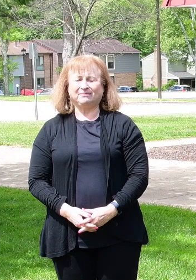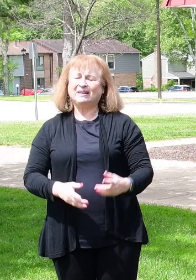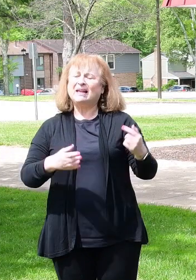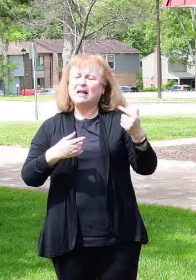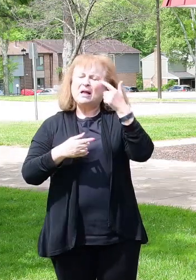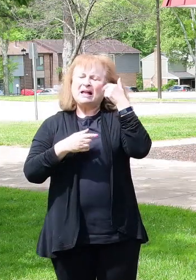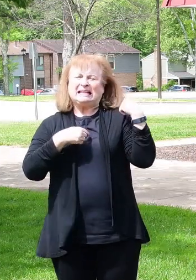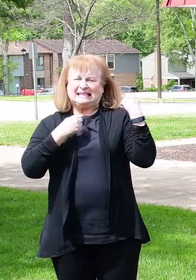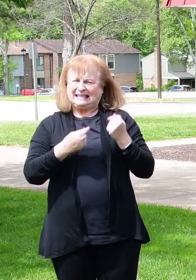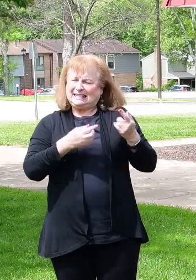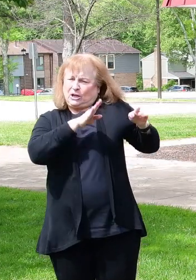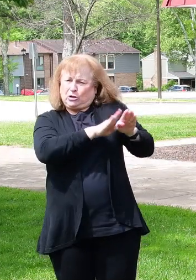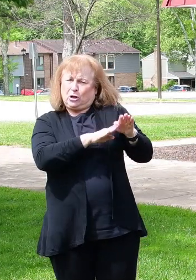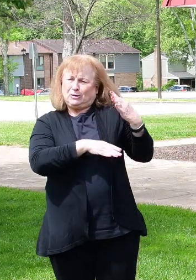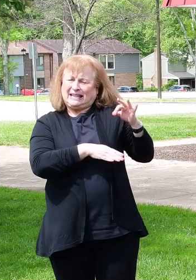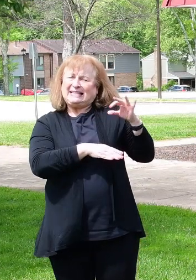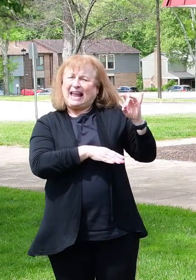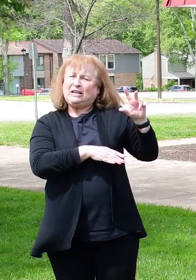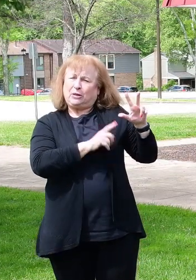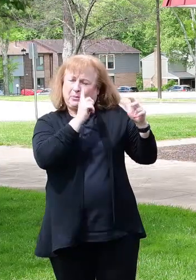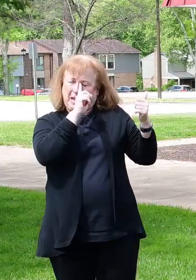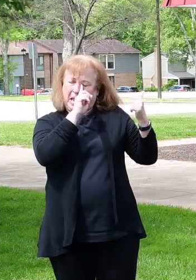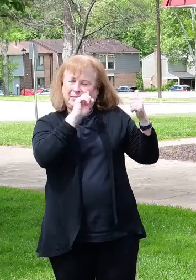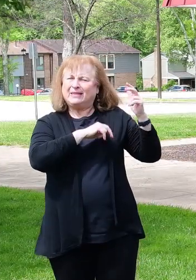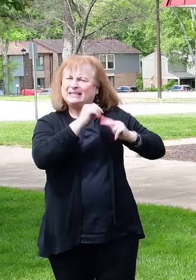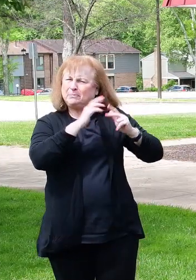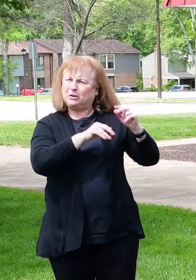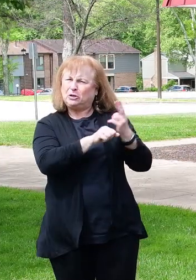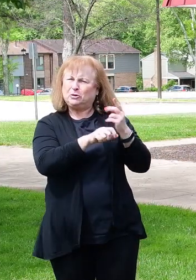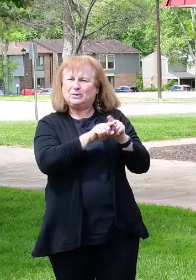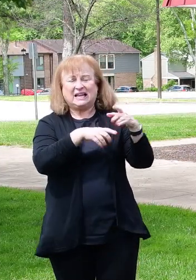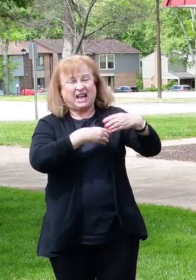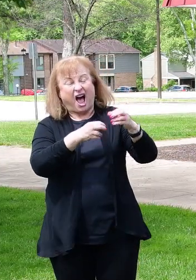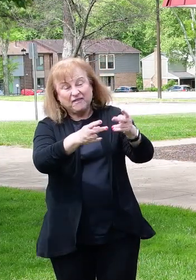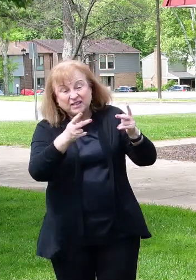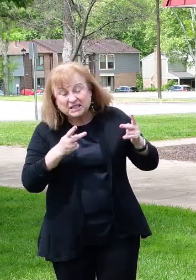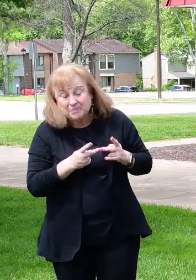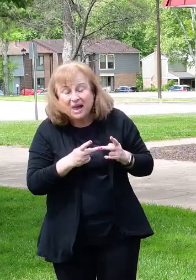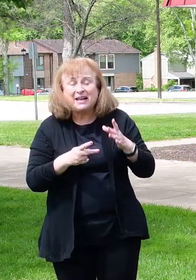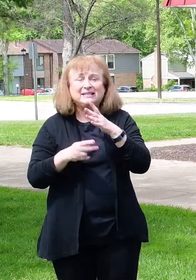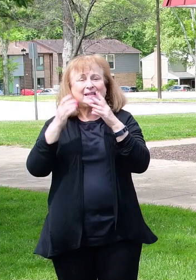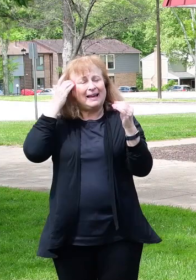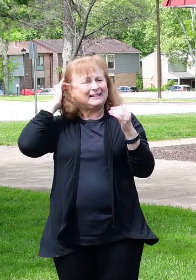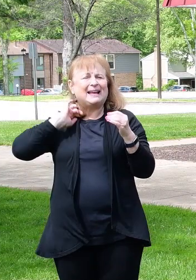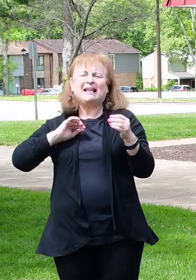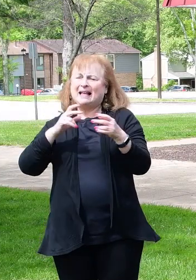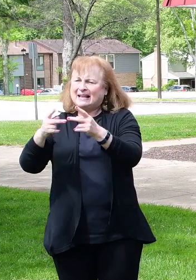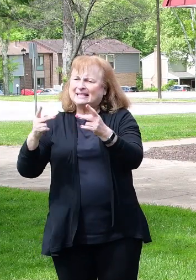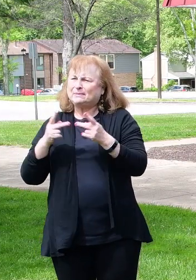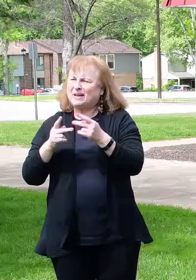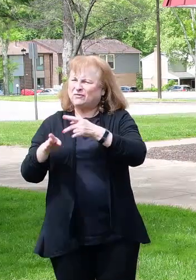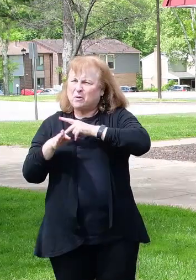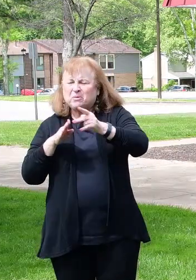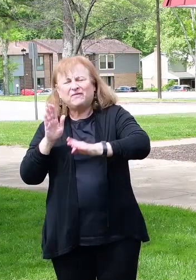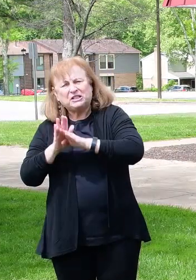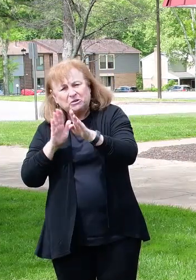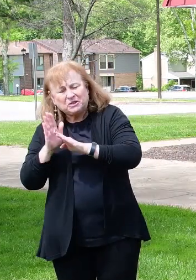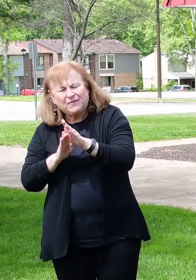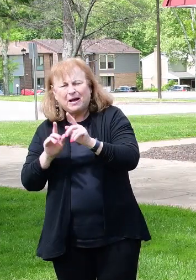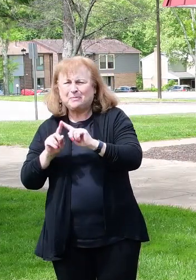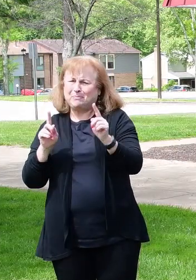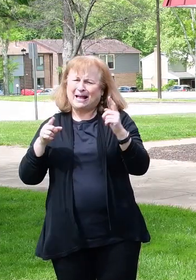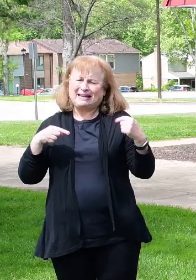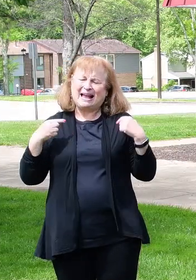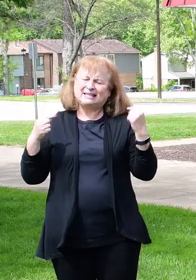Since its closure in 1983, this building has been used as an office space and as a space for professional development, but